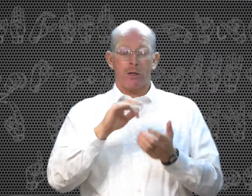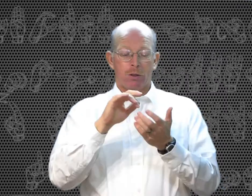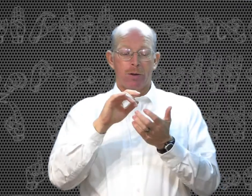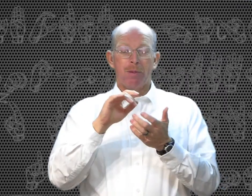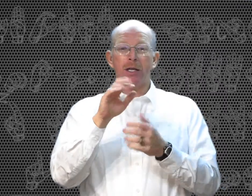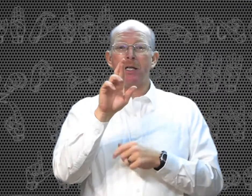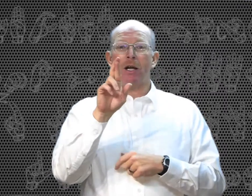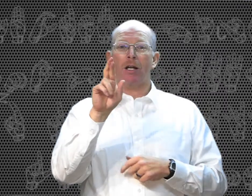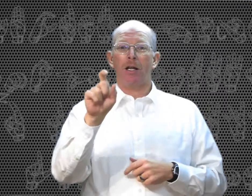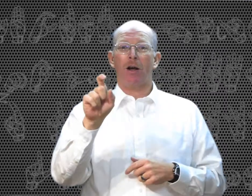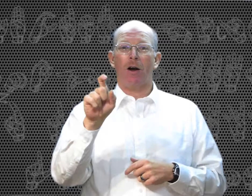prescription,